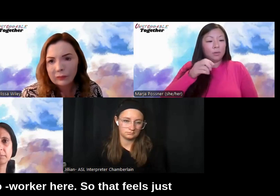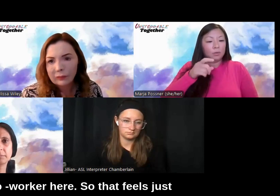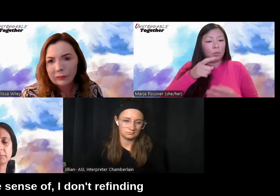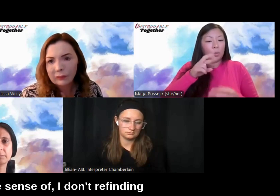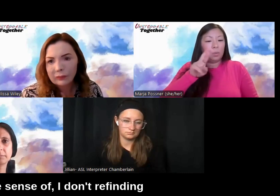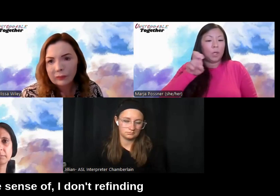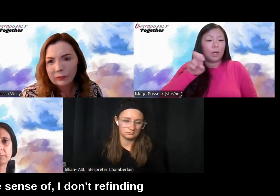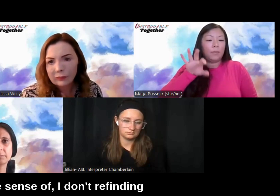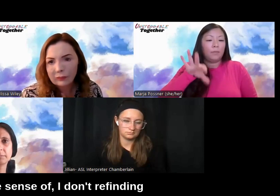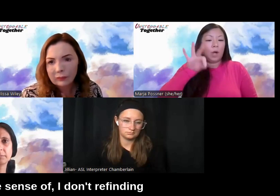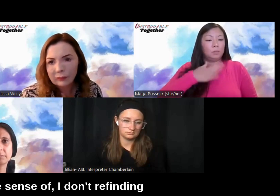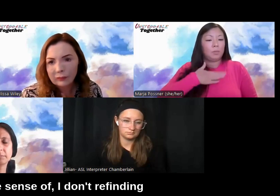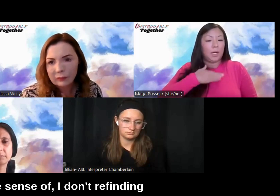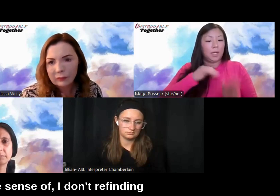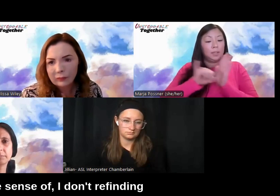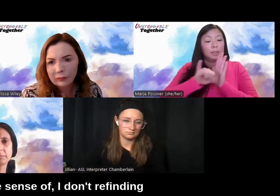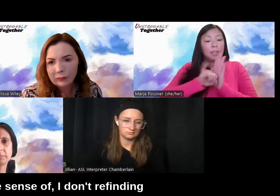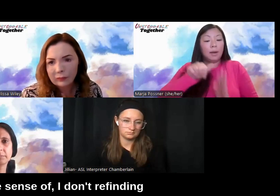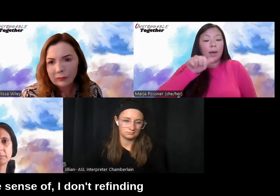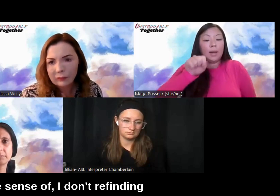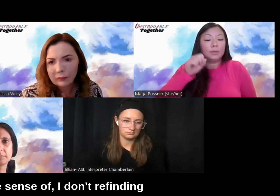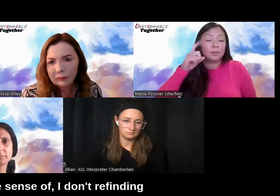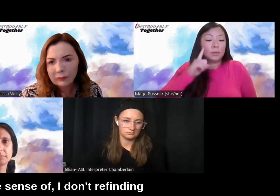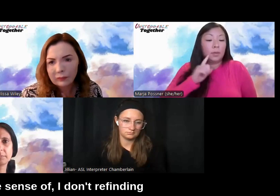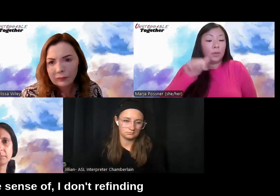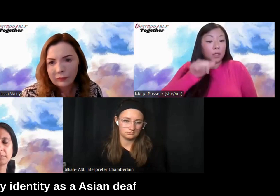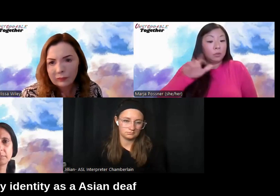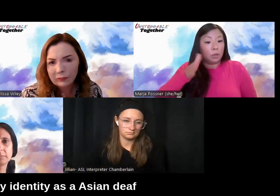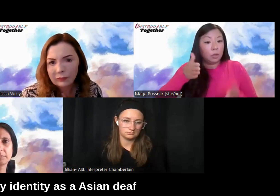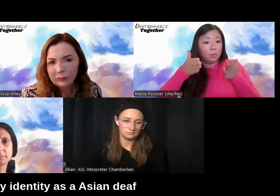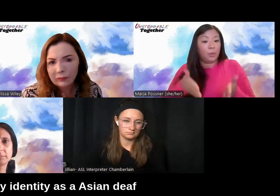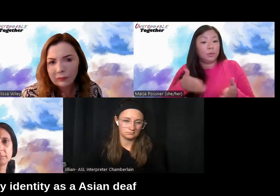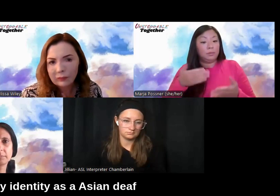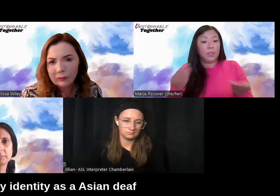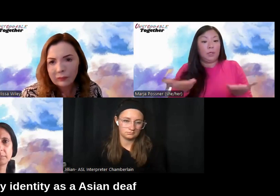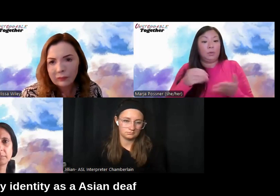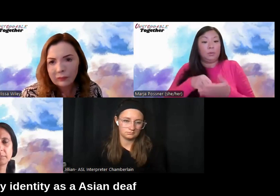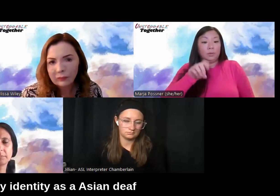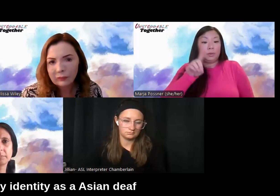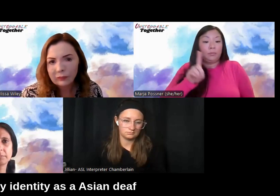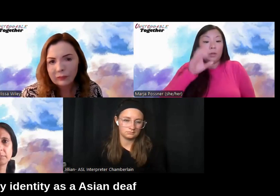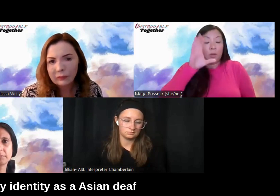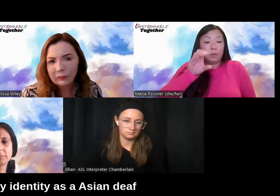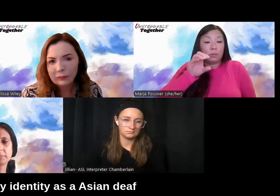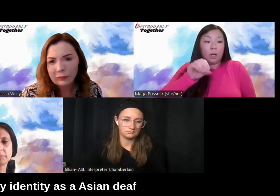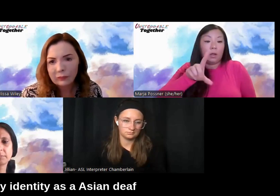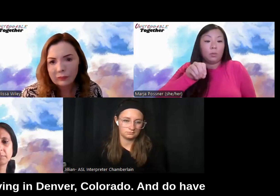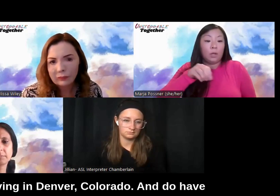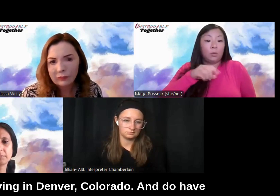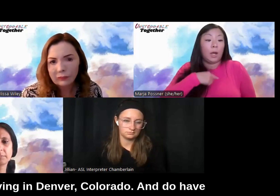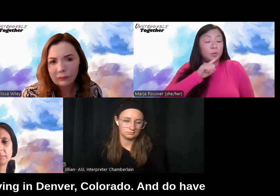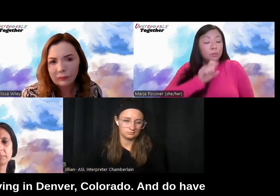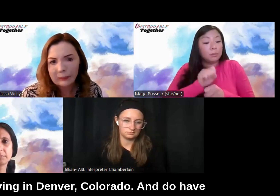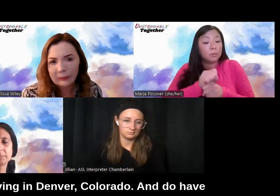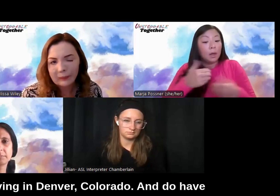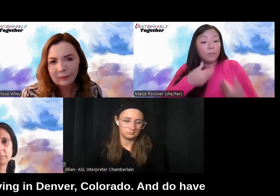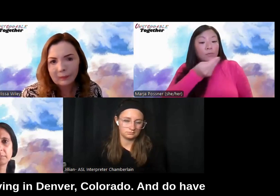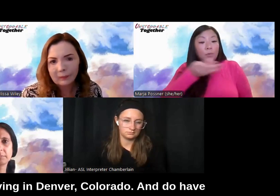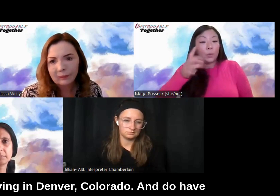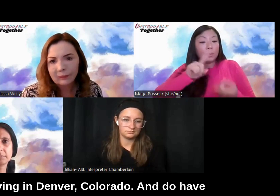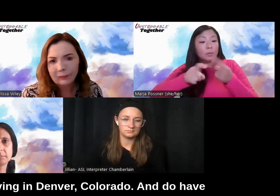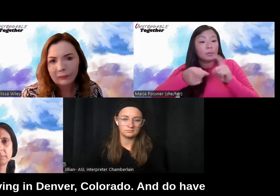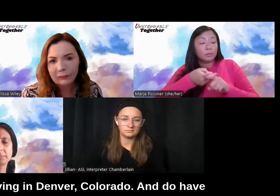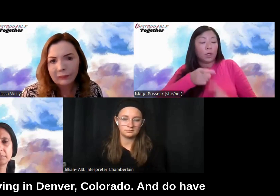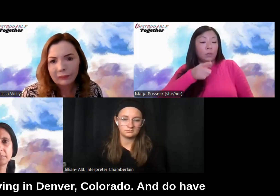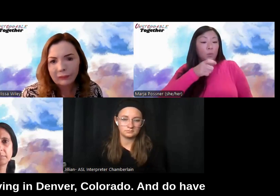that feels just like a sense of, I don't know, I'm refining my identity as a Asian deaf person here living in